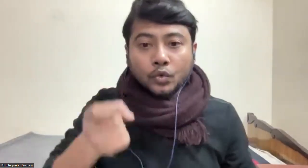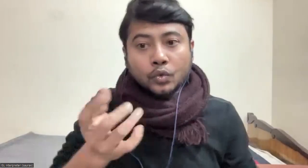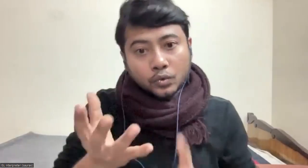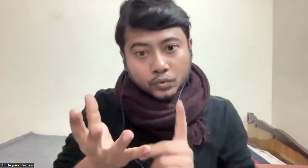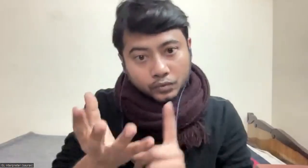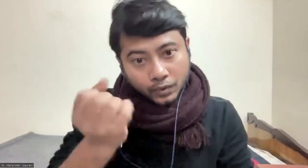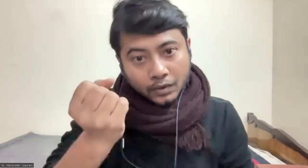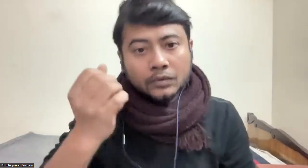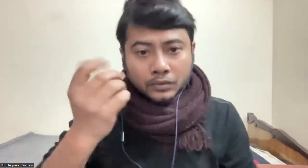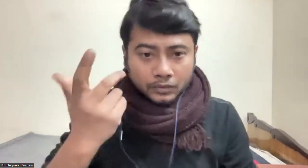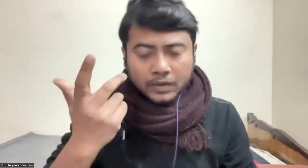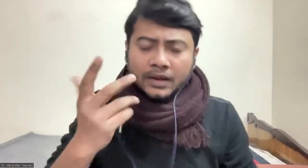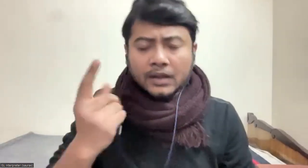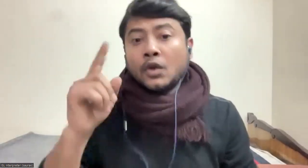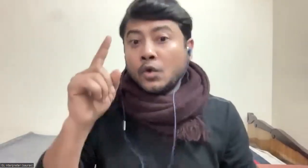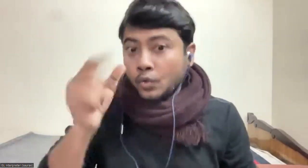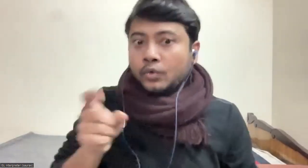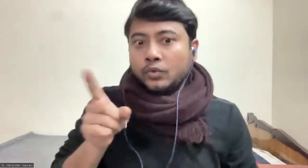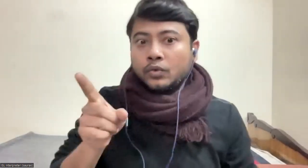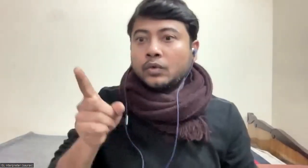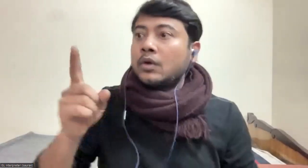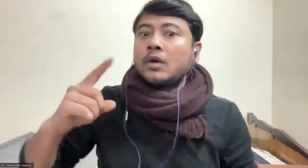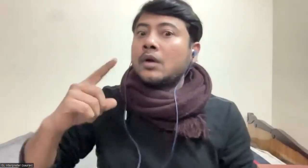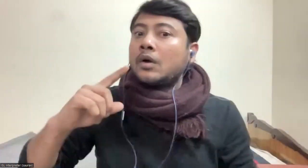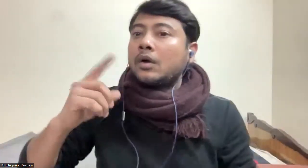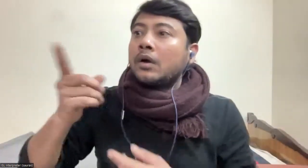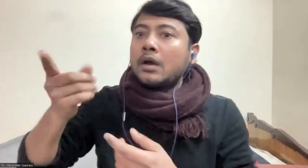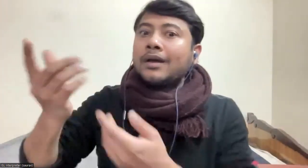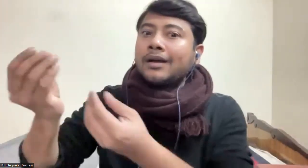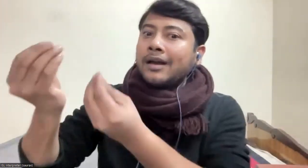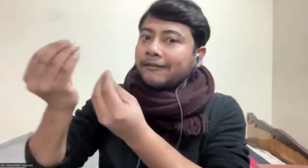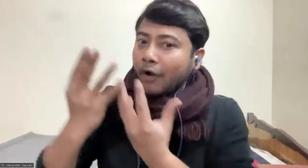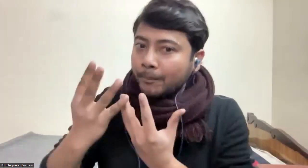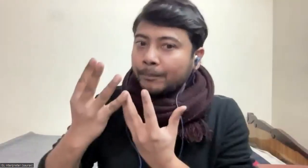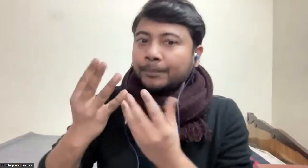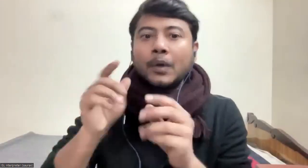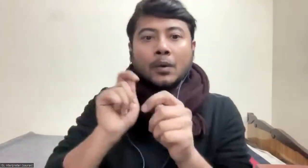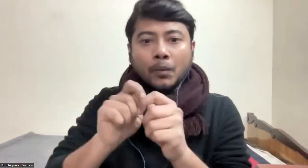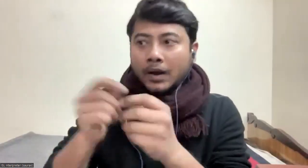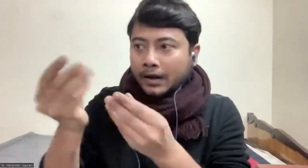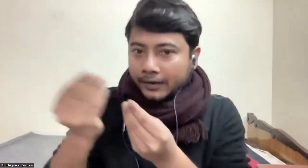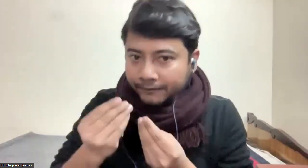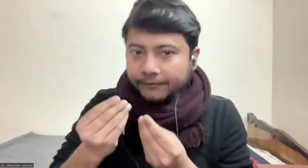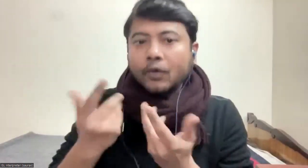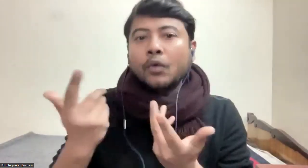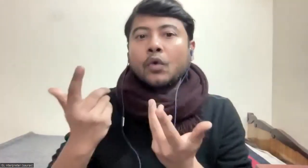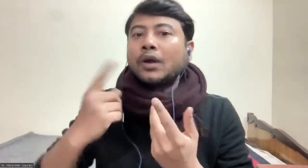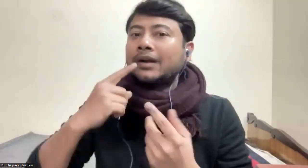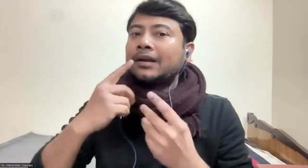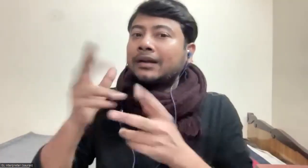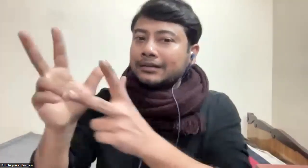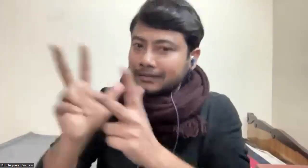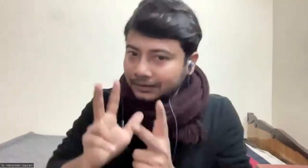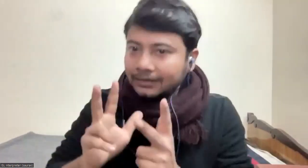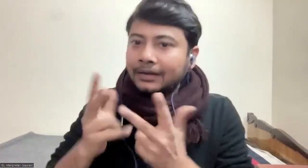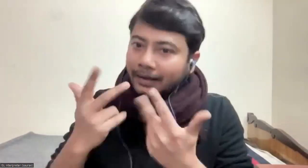very, very serious offense, very, very serious mistake. So for that, we have to humbly, with a very humble